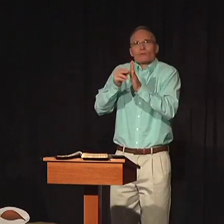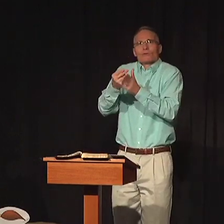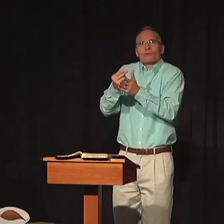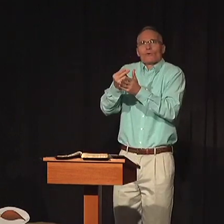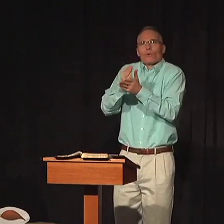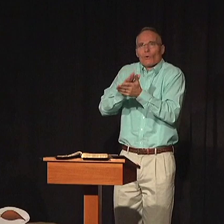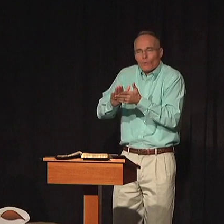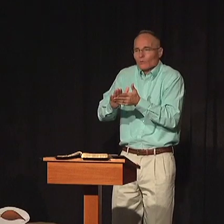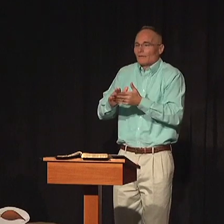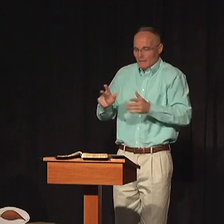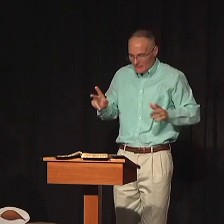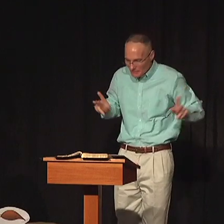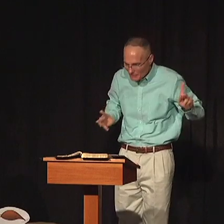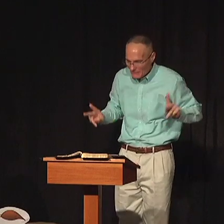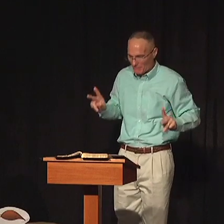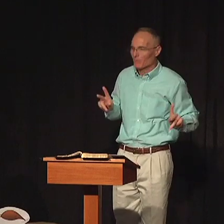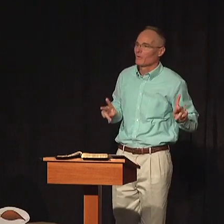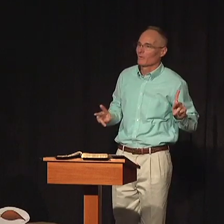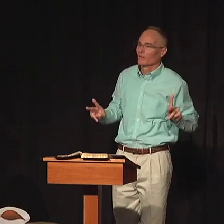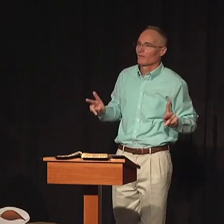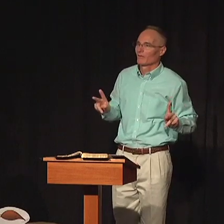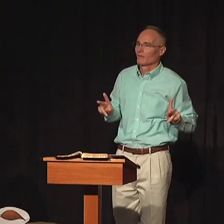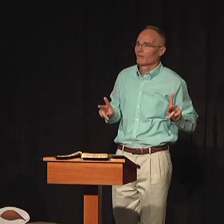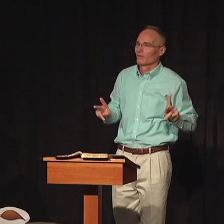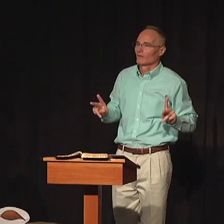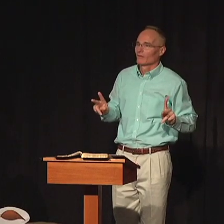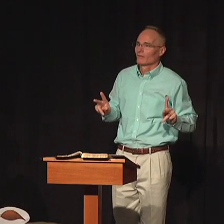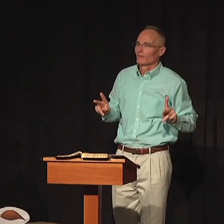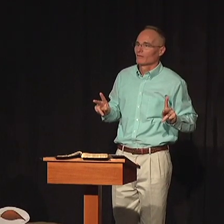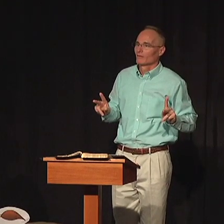are a chosen, holy people.